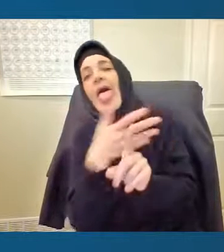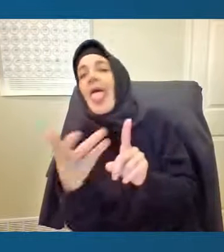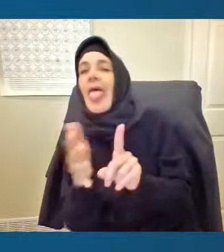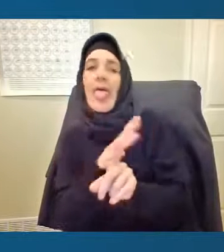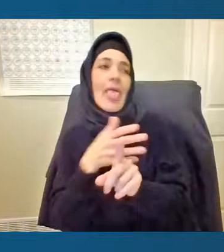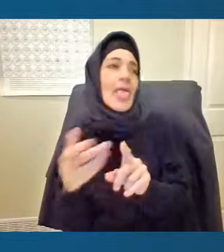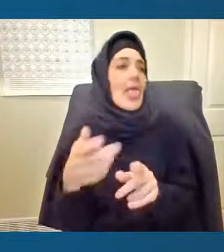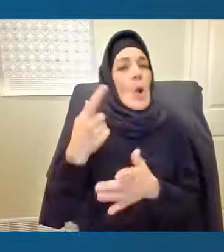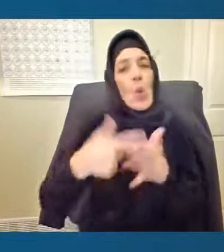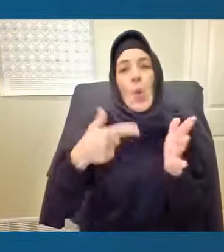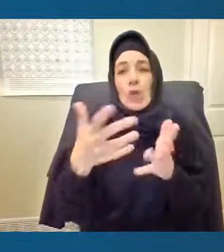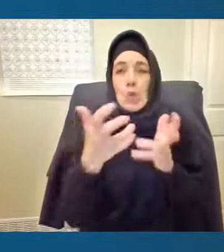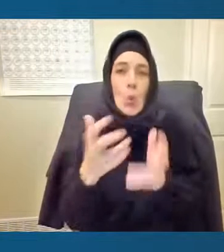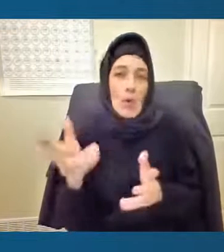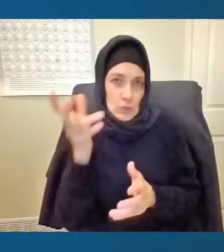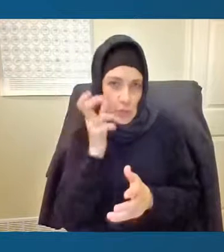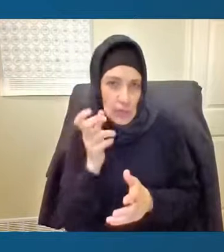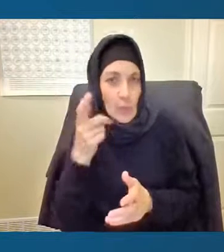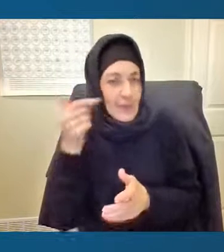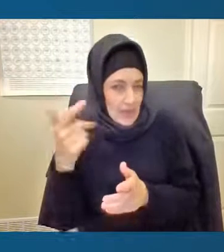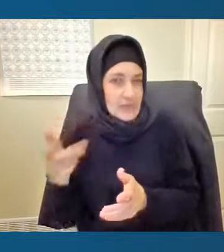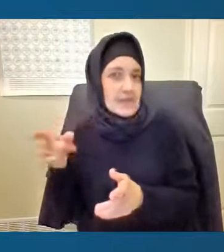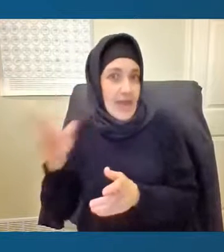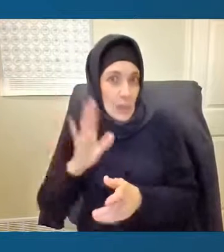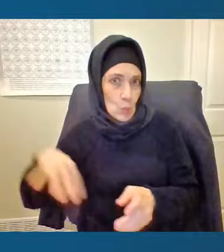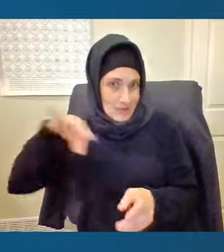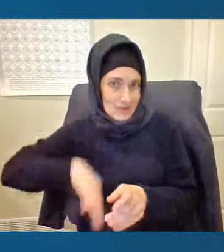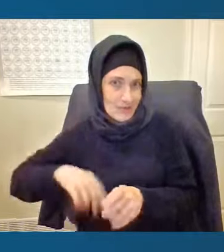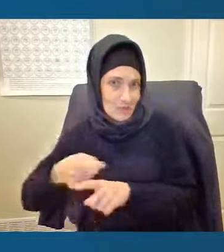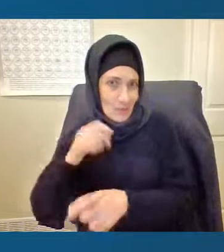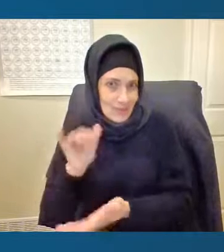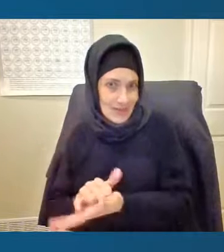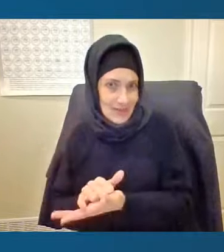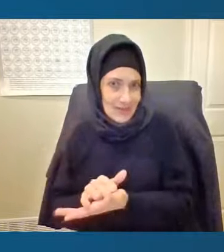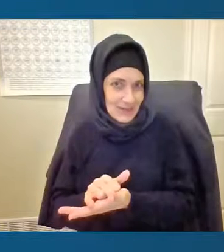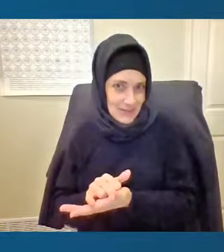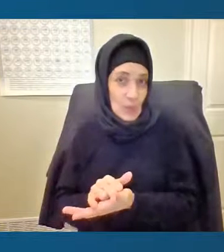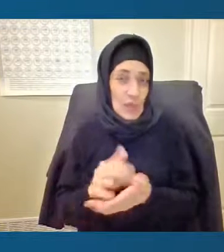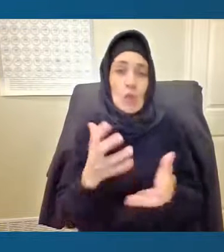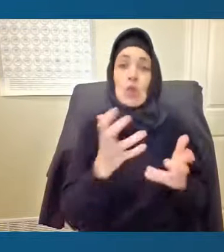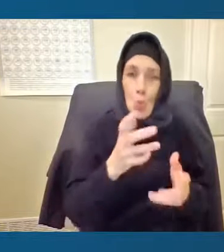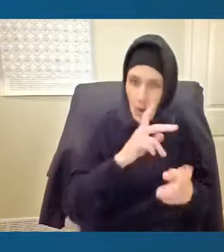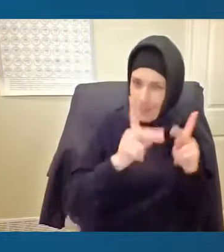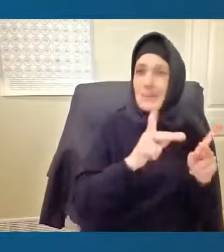into that. So what did Hudhayfa say? Hudhayfa, look what he says, radiallahu an. He